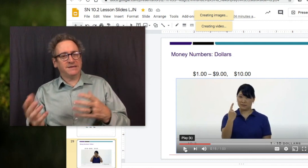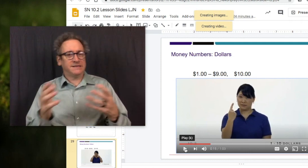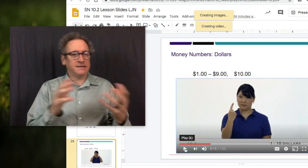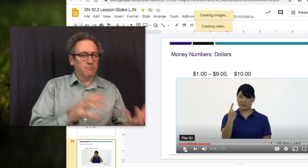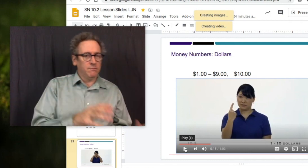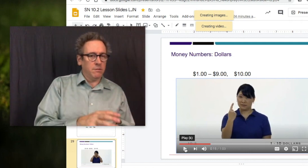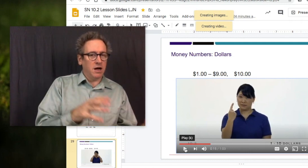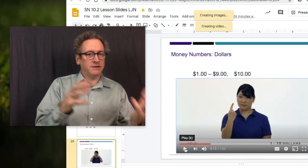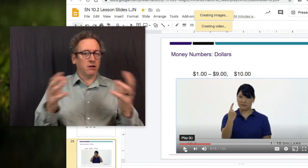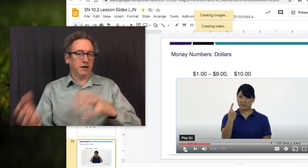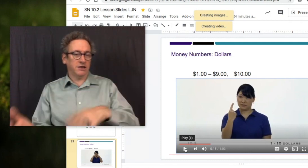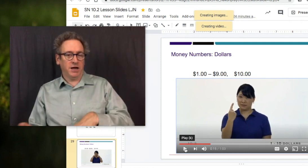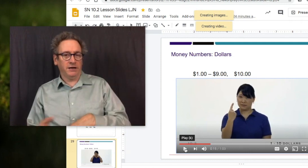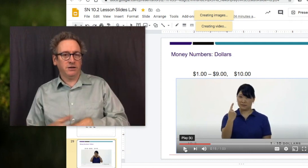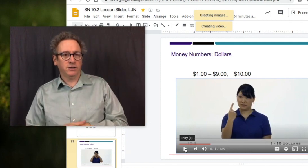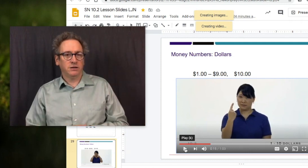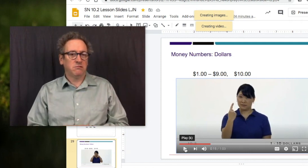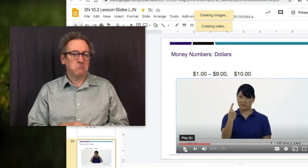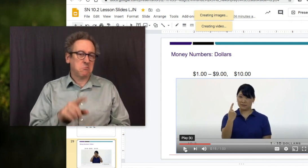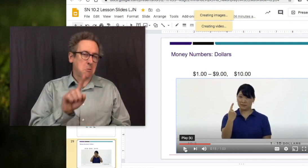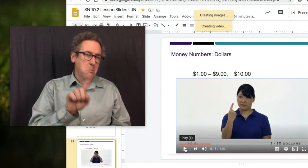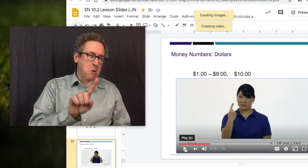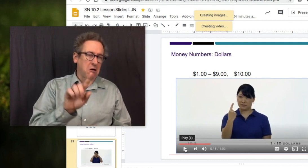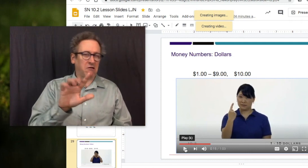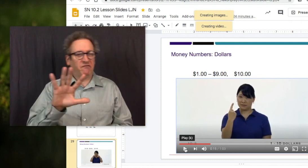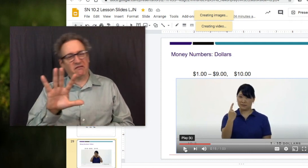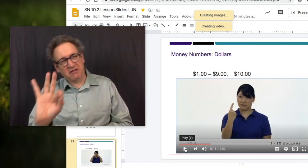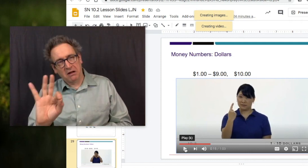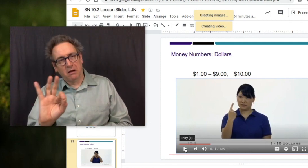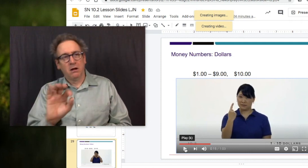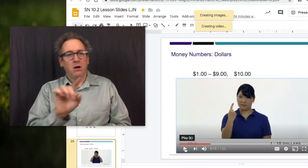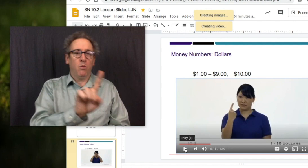If it's a dollar and change,